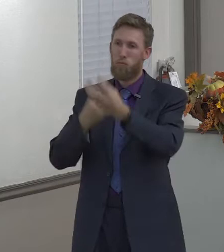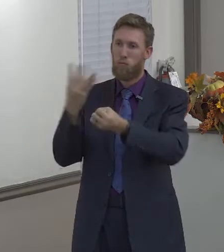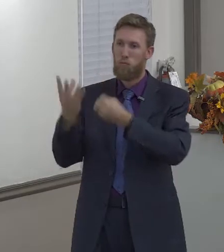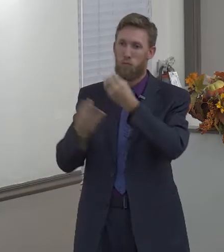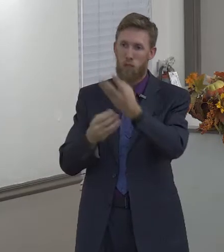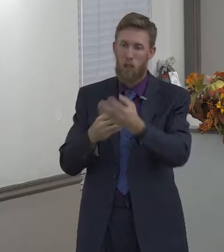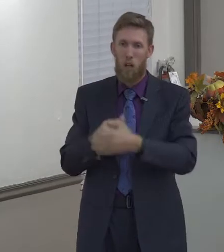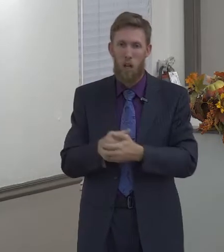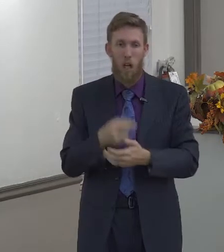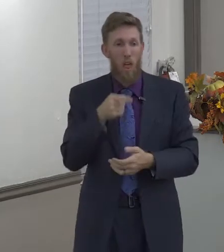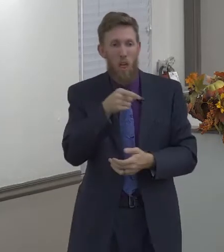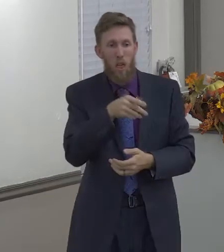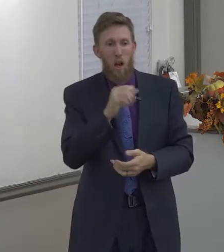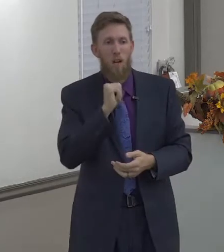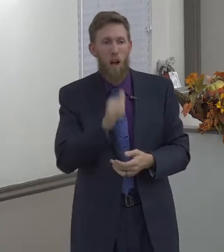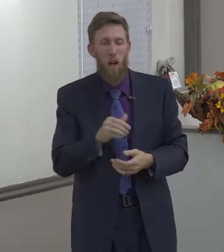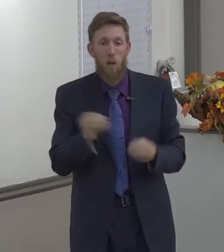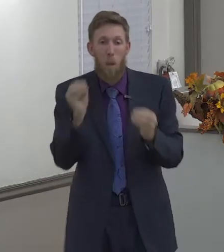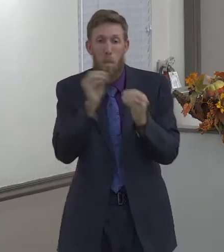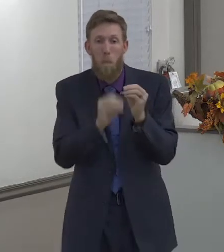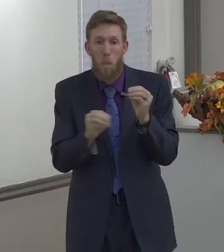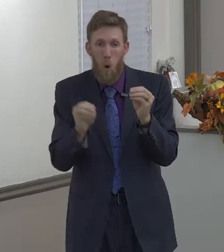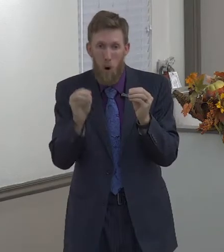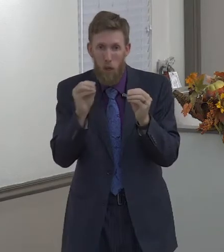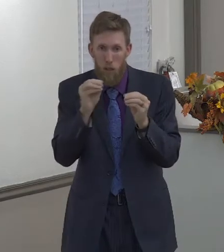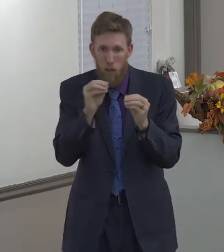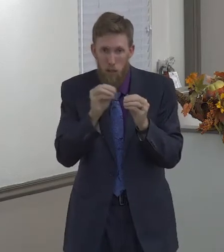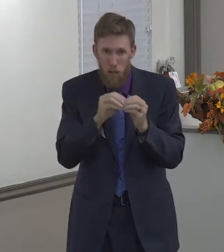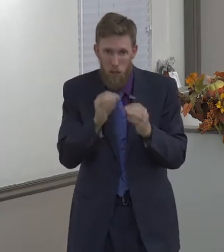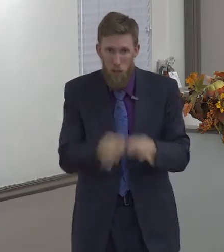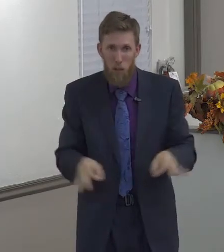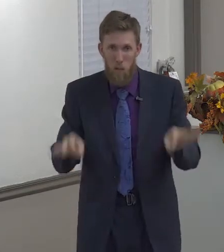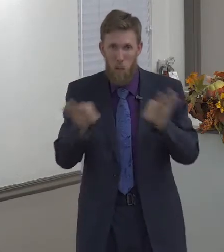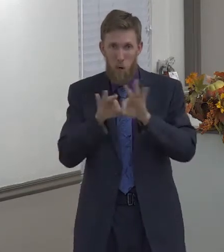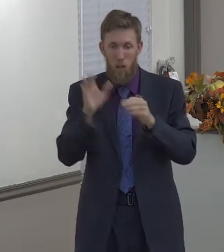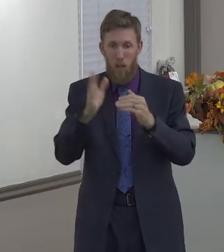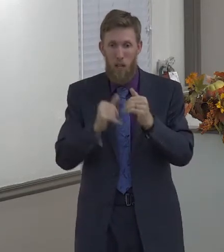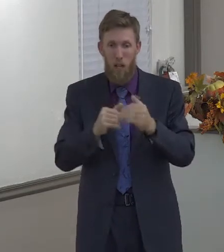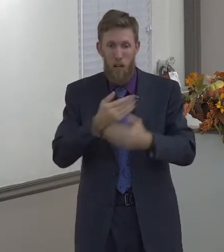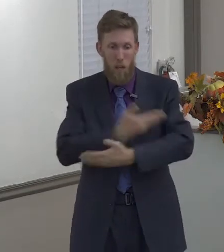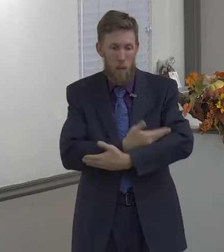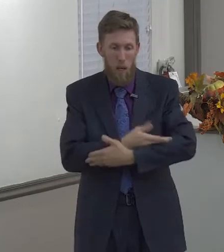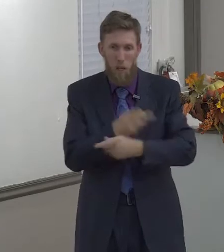Just because they're prominent doesn't mean they're more important. So